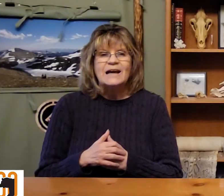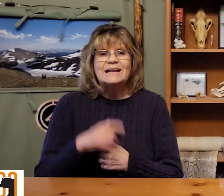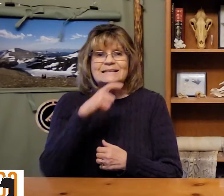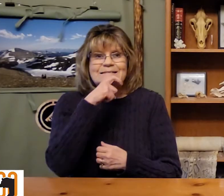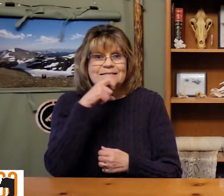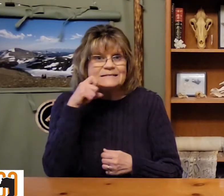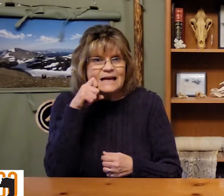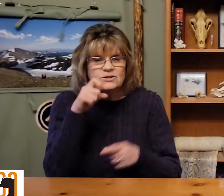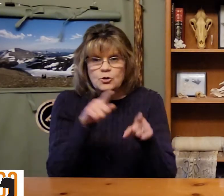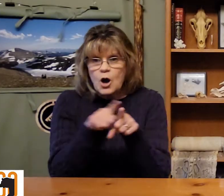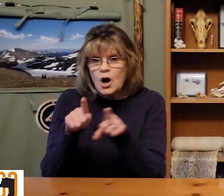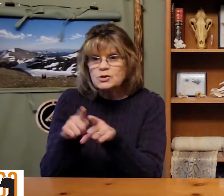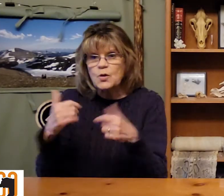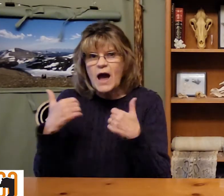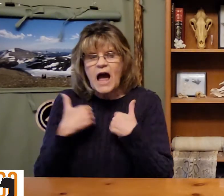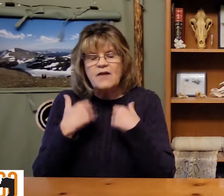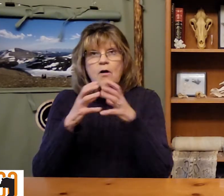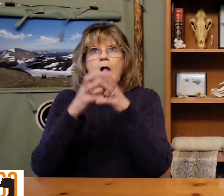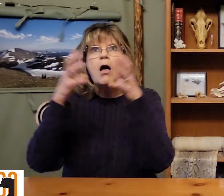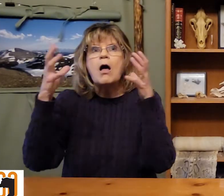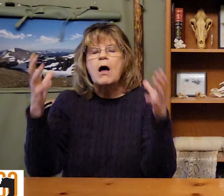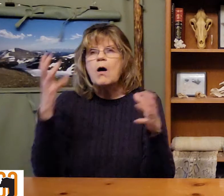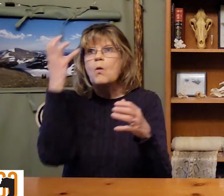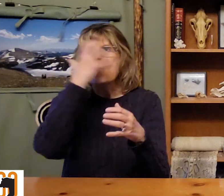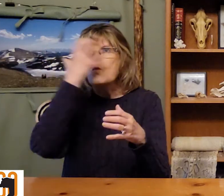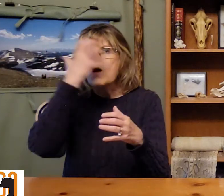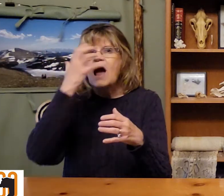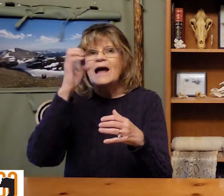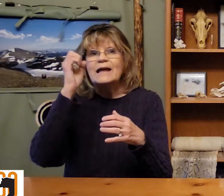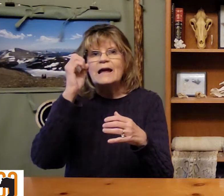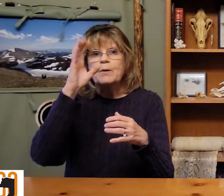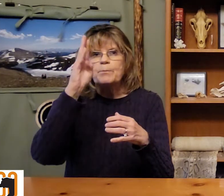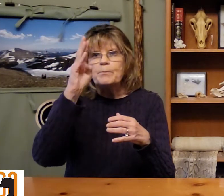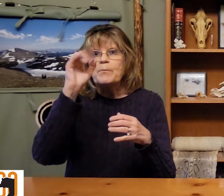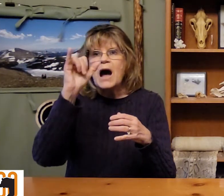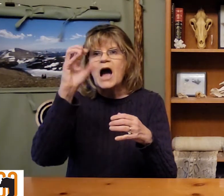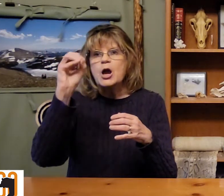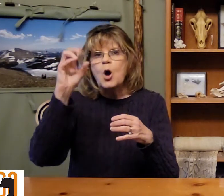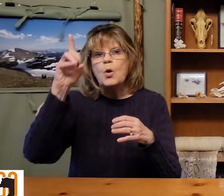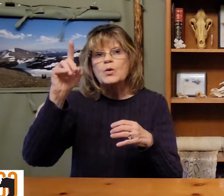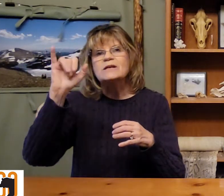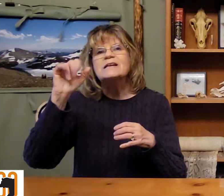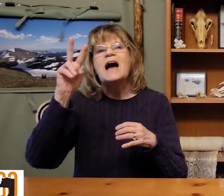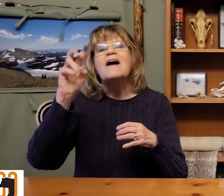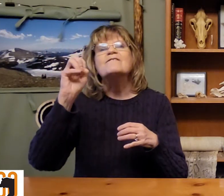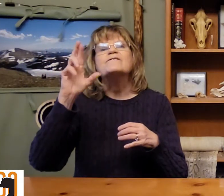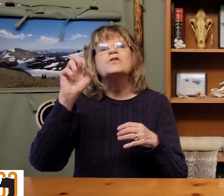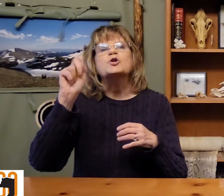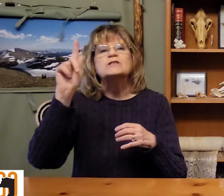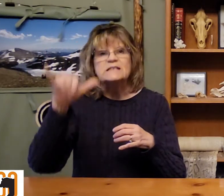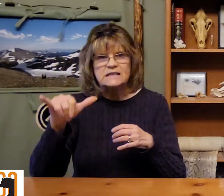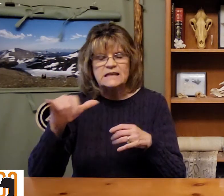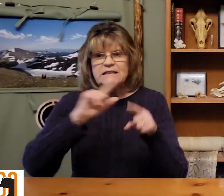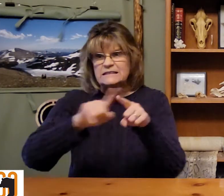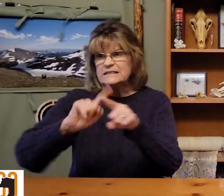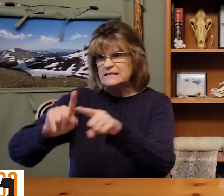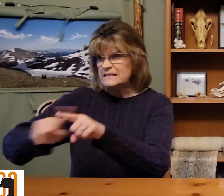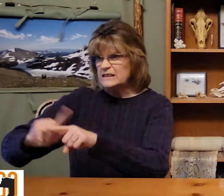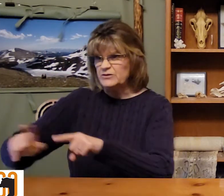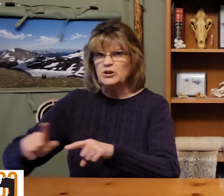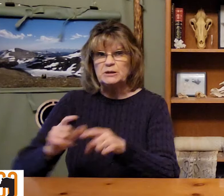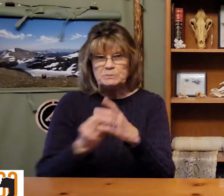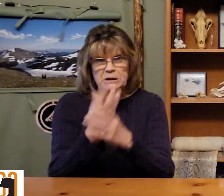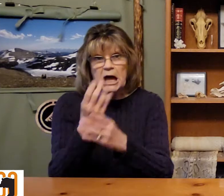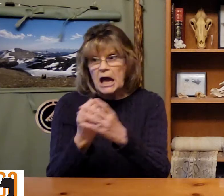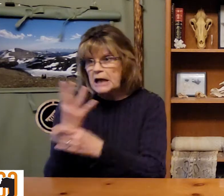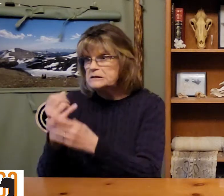Deserts also have a surprisingly incredible amount of biodiversity, or the type and amount of organisms that live in a